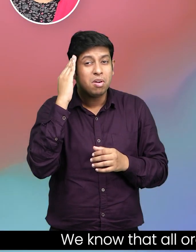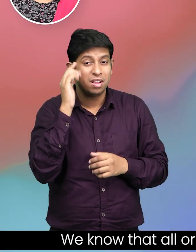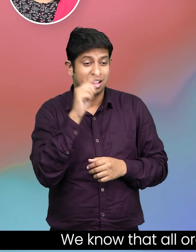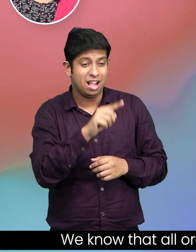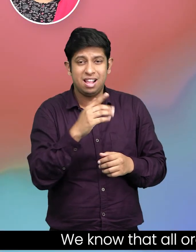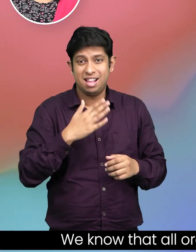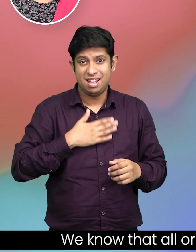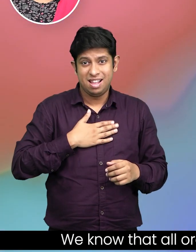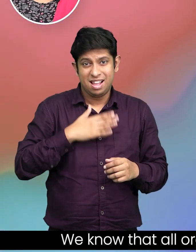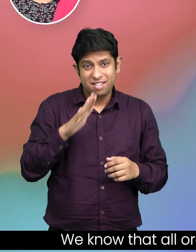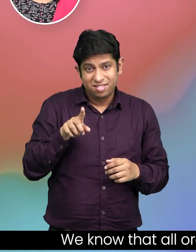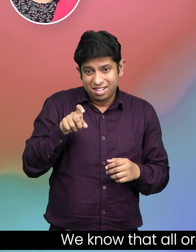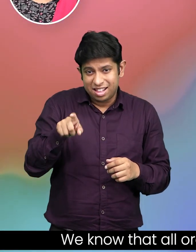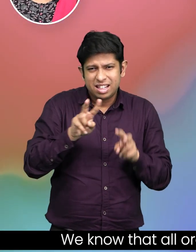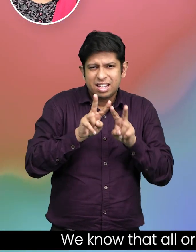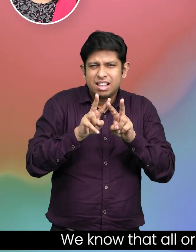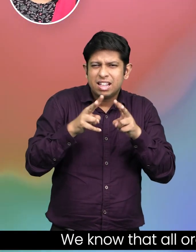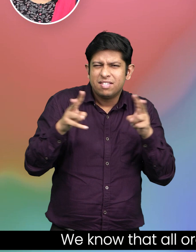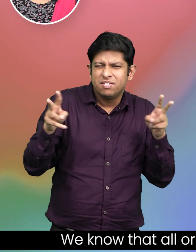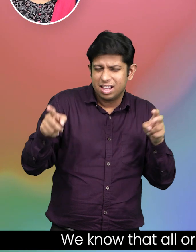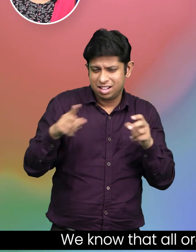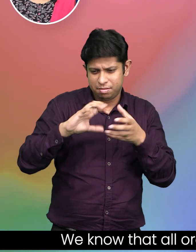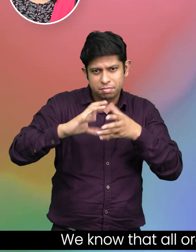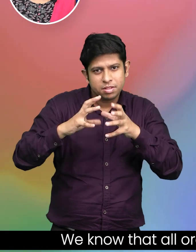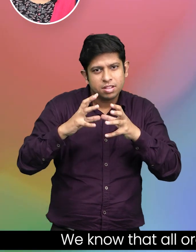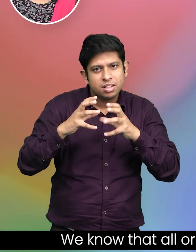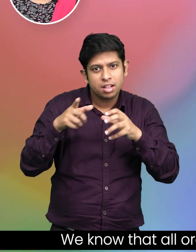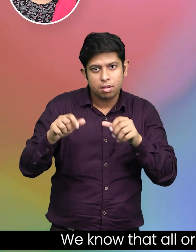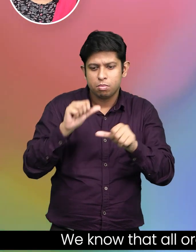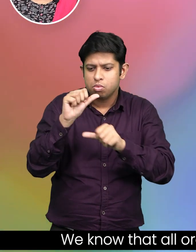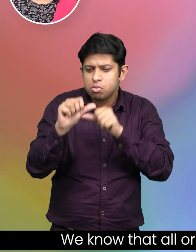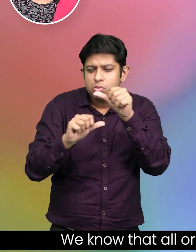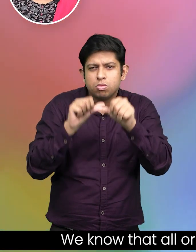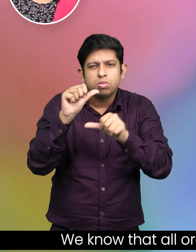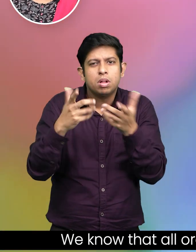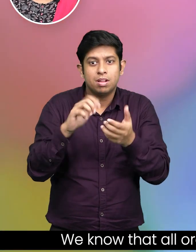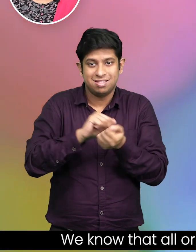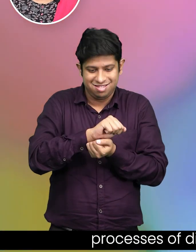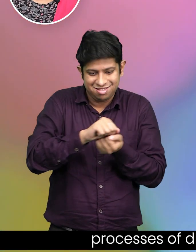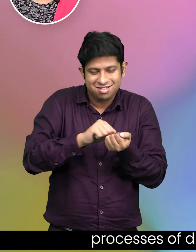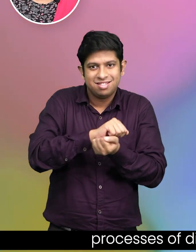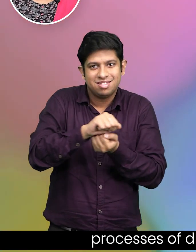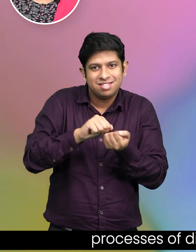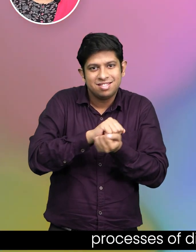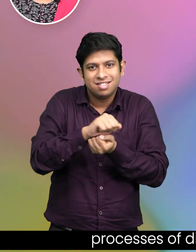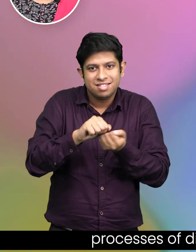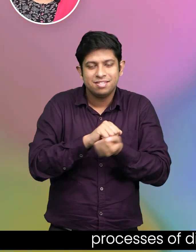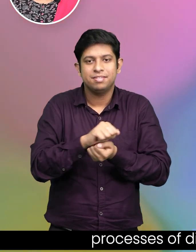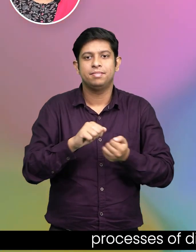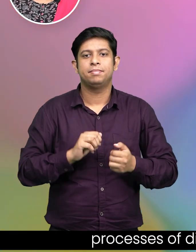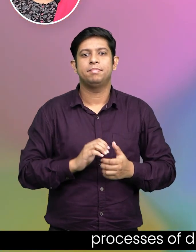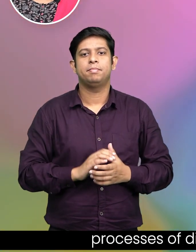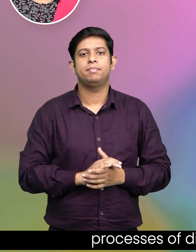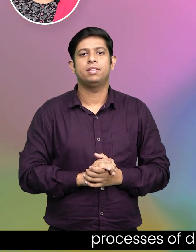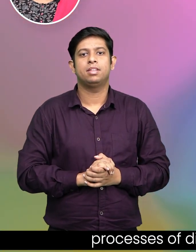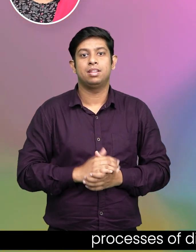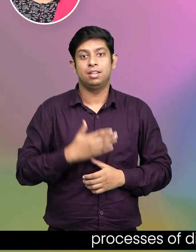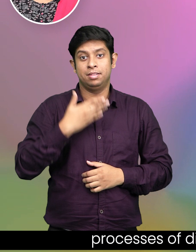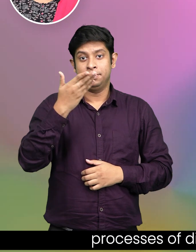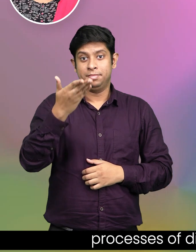We know that all organisms have different mechanisms or processes of digestion,